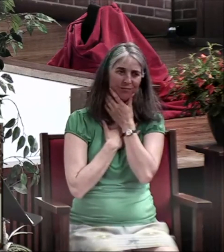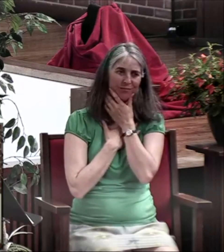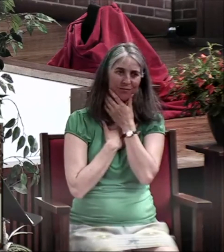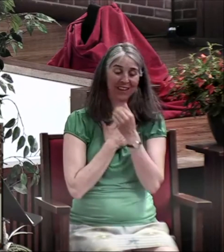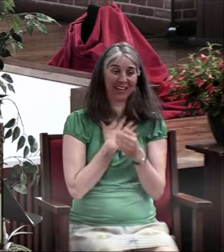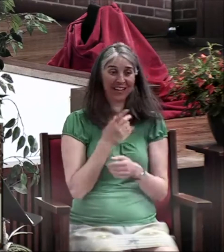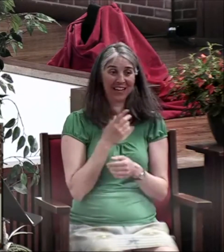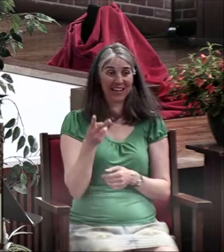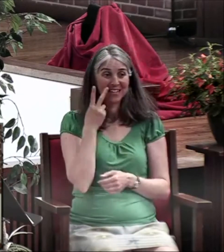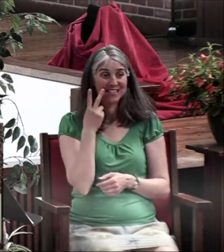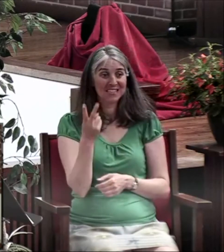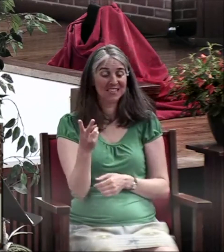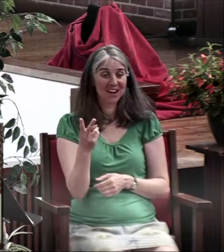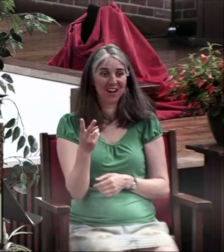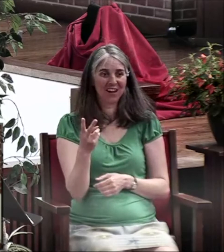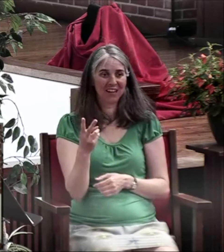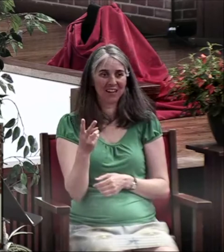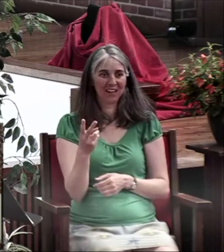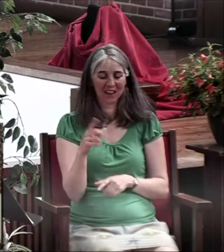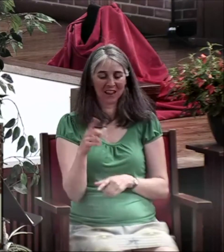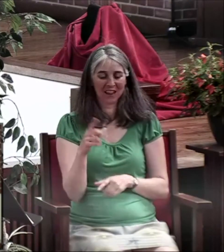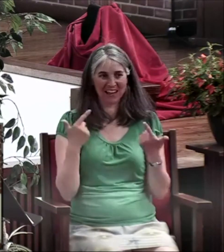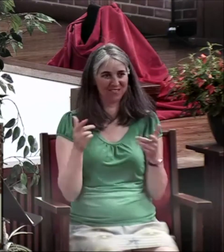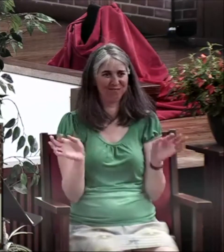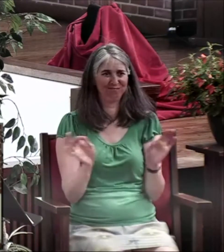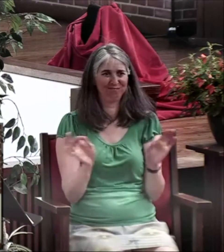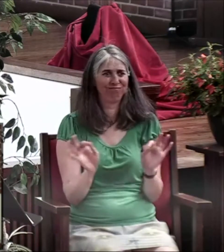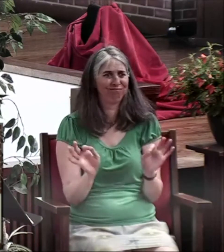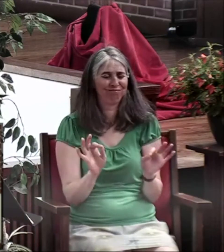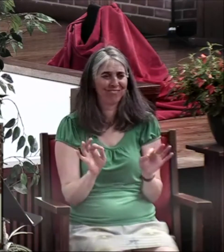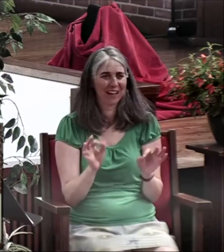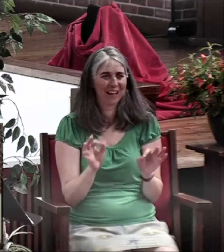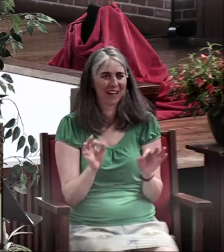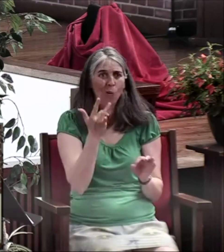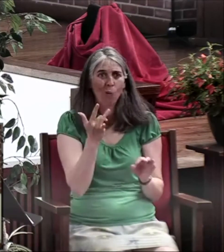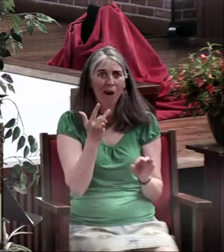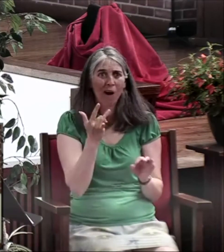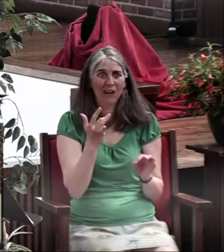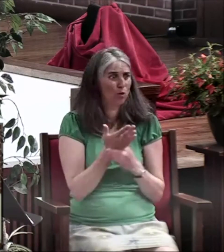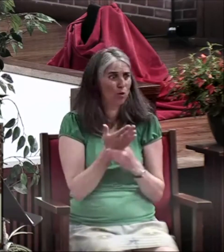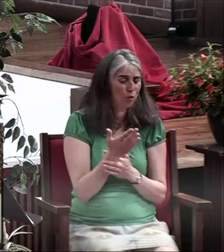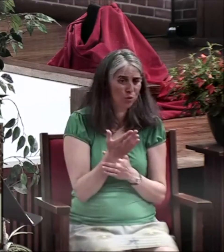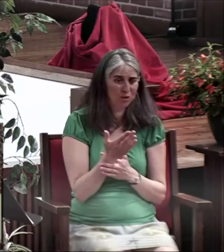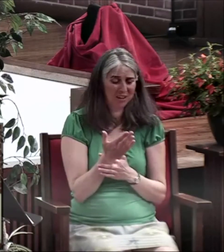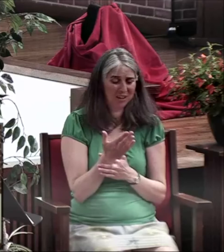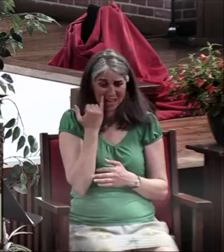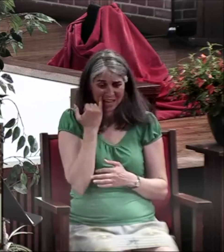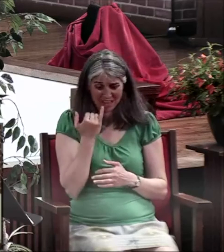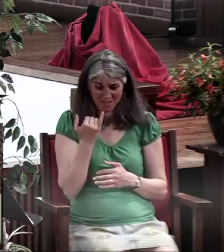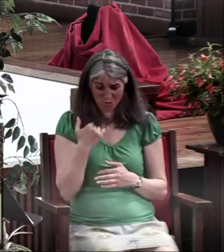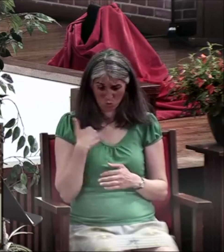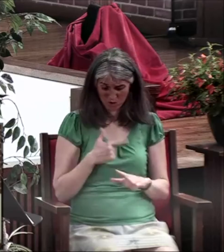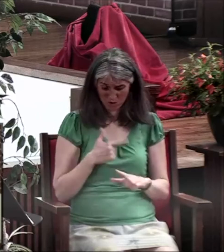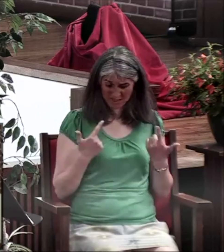And he saw the futility of life. Why go through all this if it comes down to two hydrogen